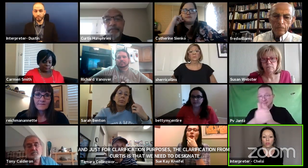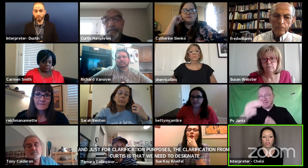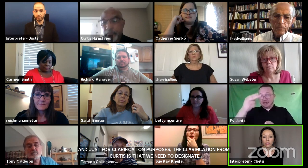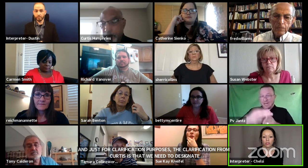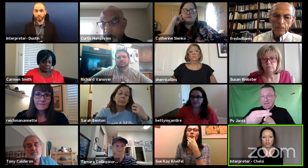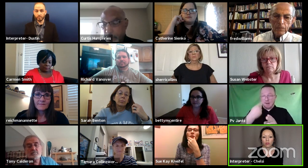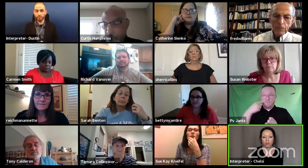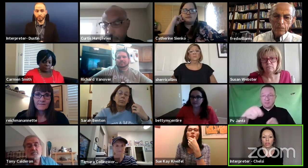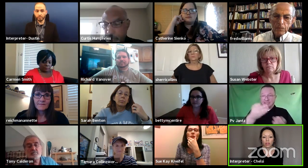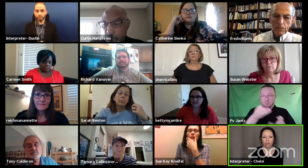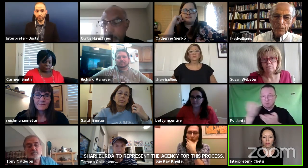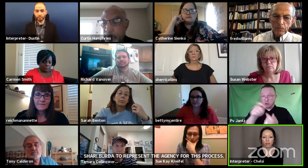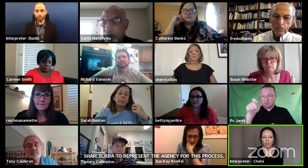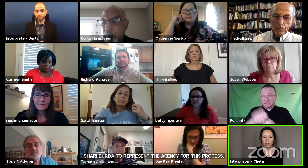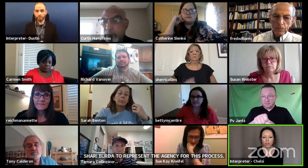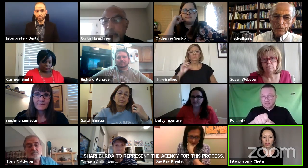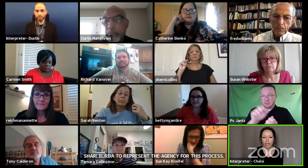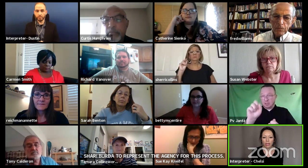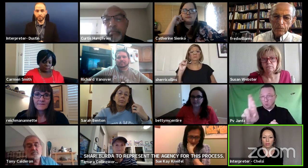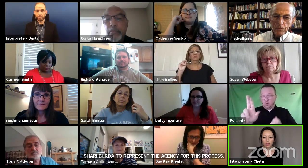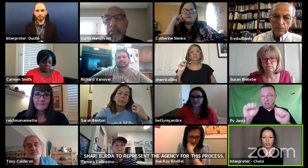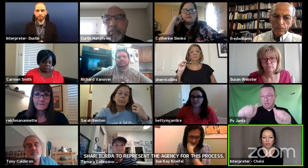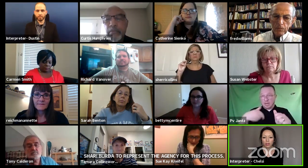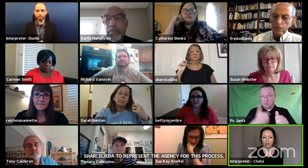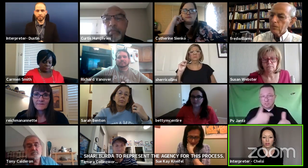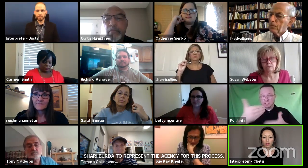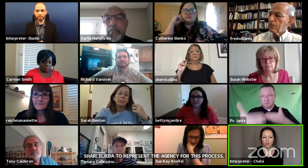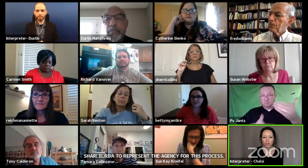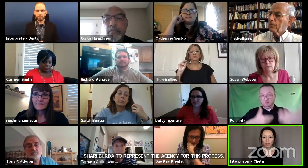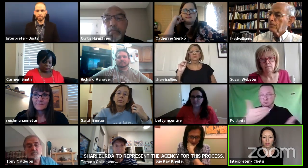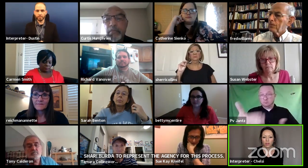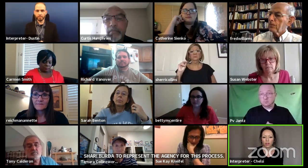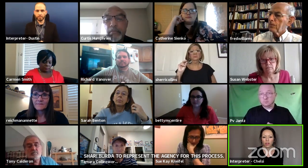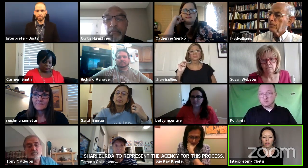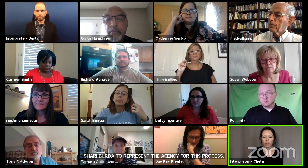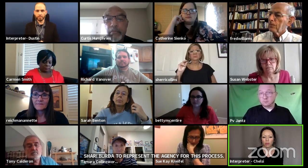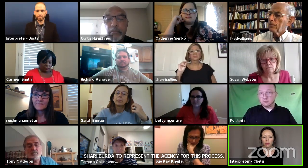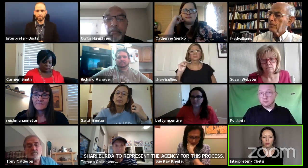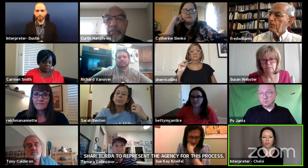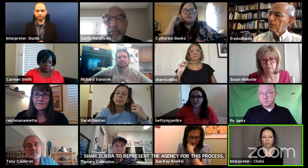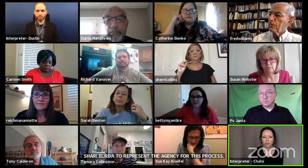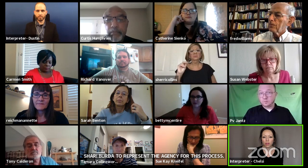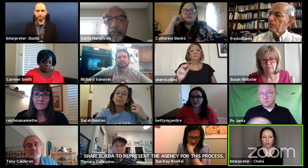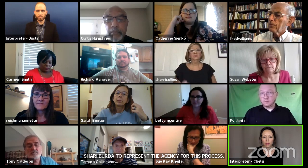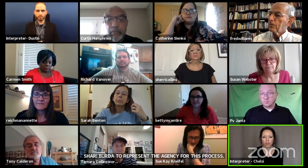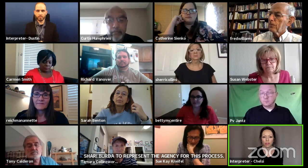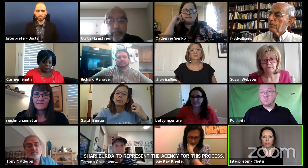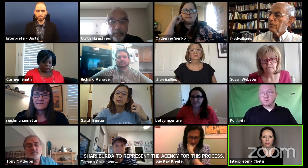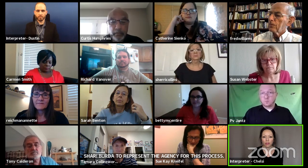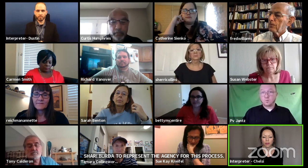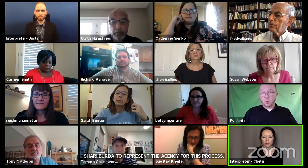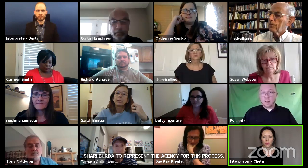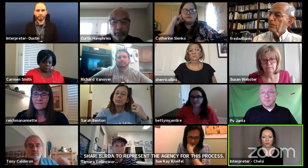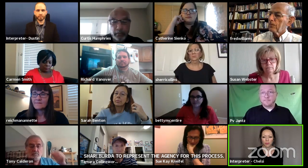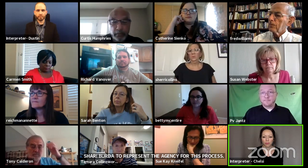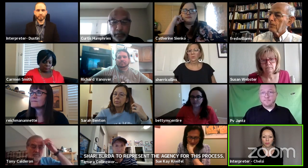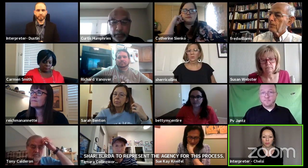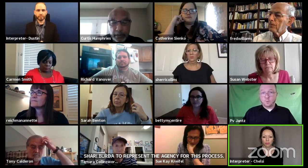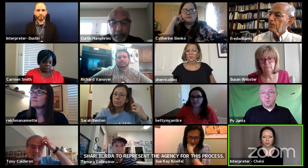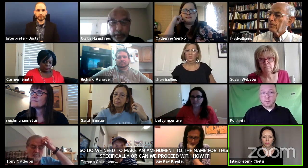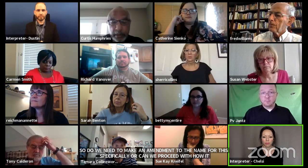So do we need to make an amendment to the name for this specifically, or can we proceed with how it was stated?